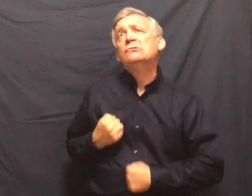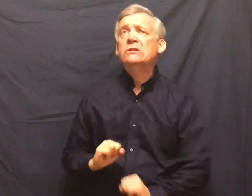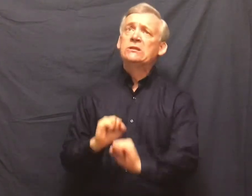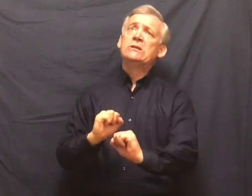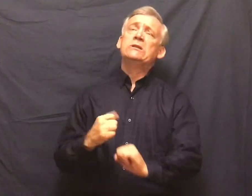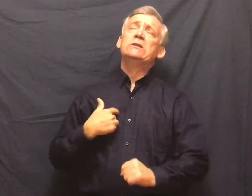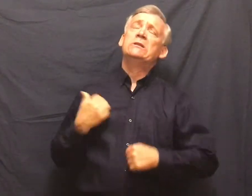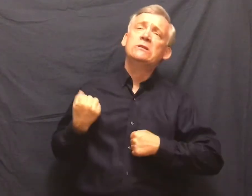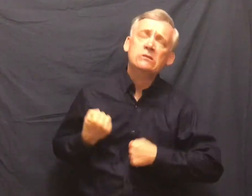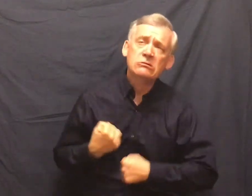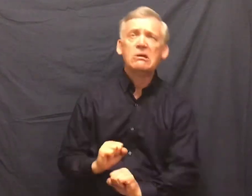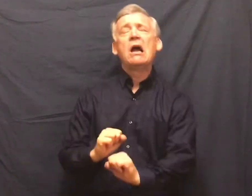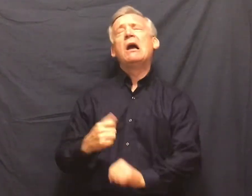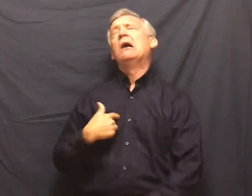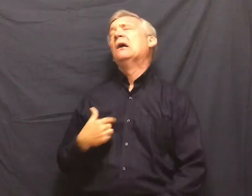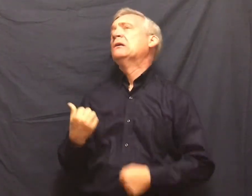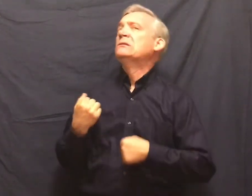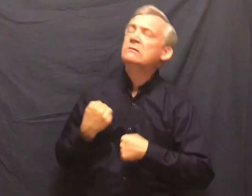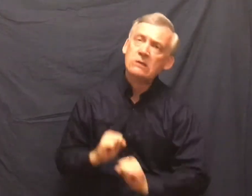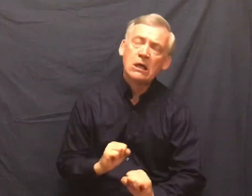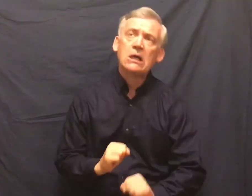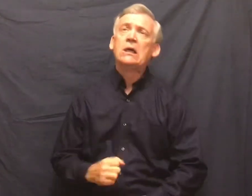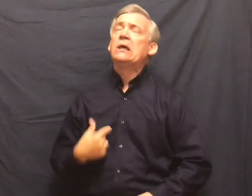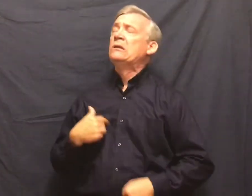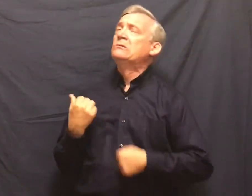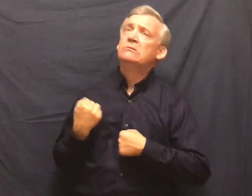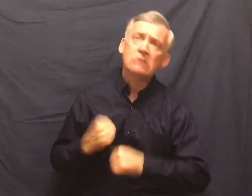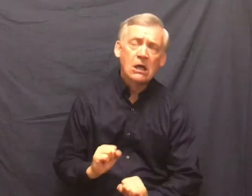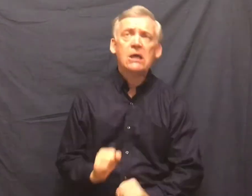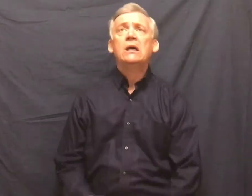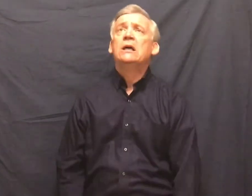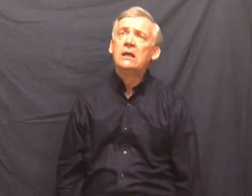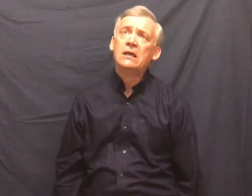I tried and tried. I couldn't help it.